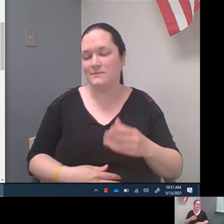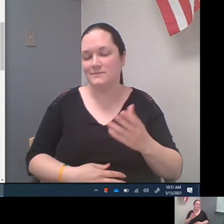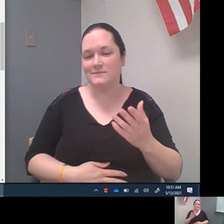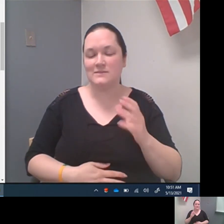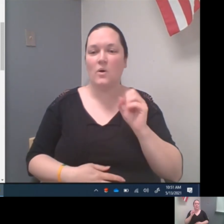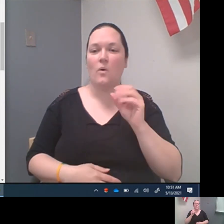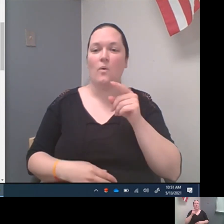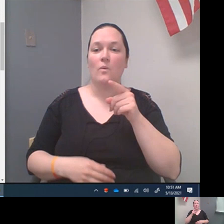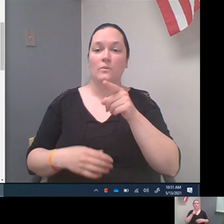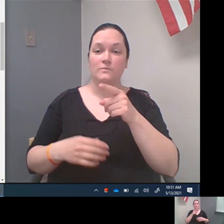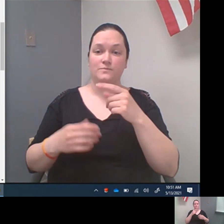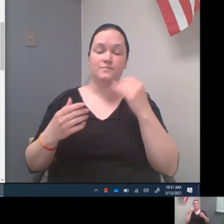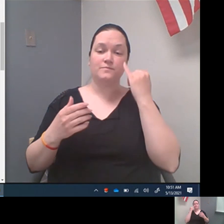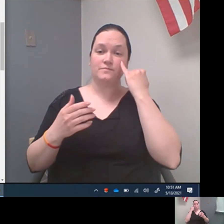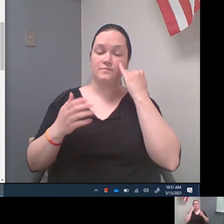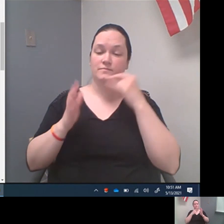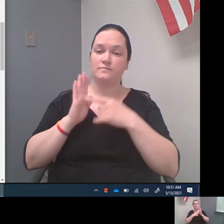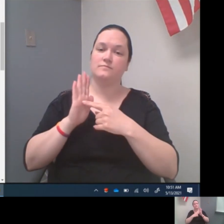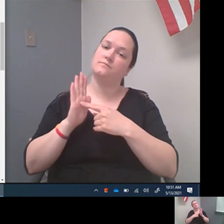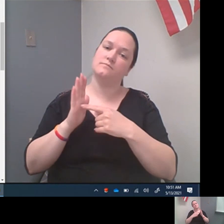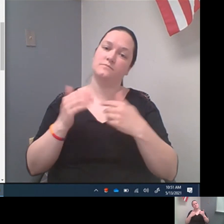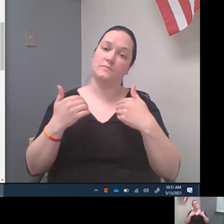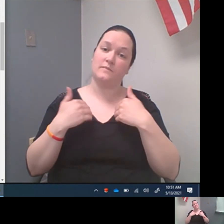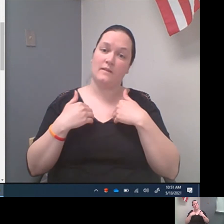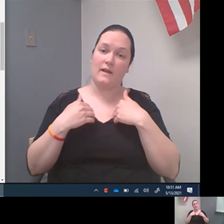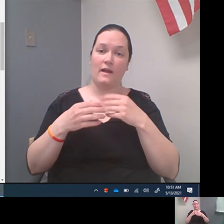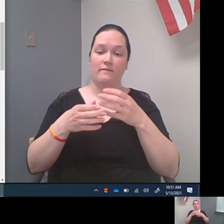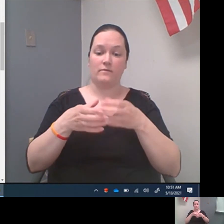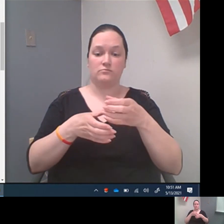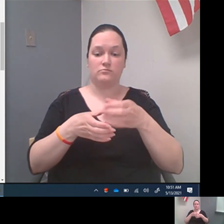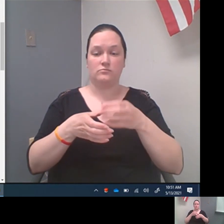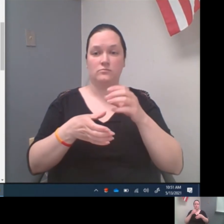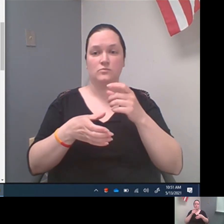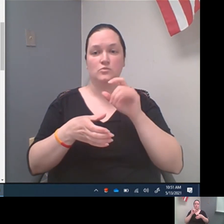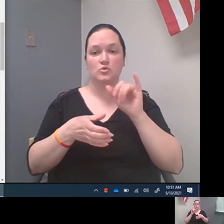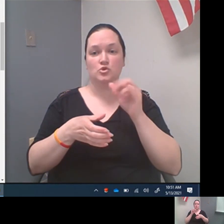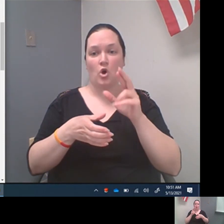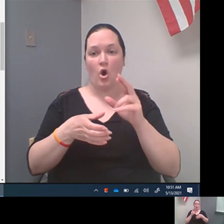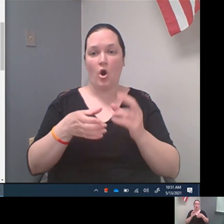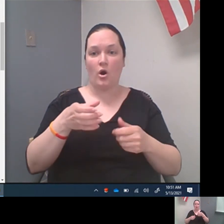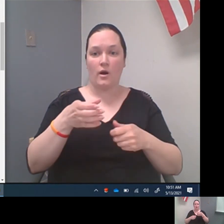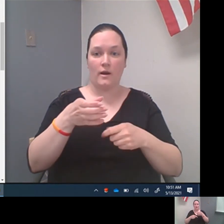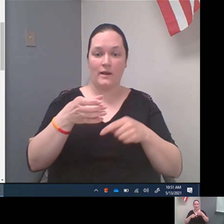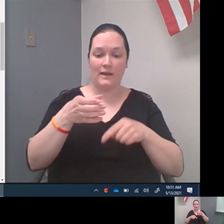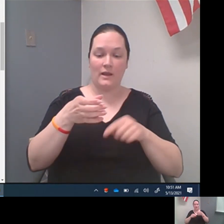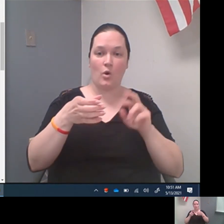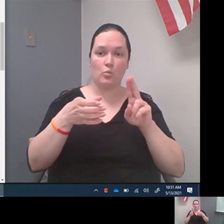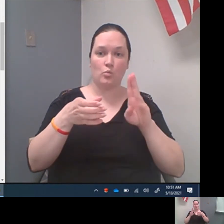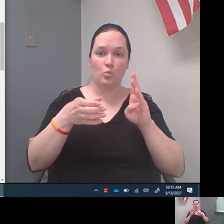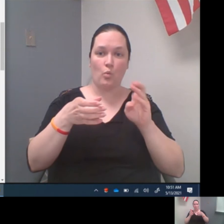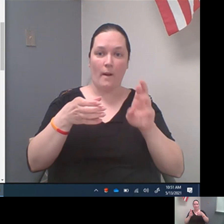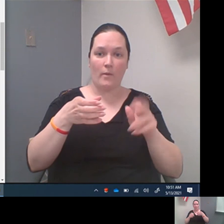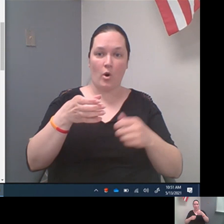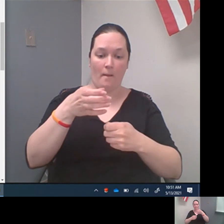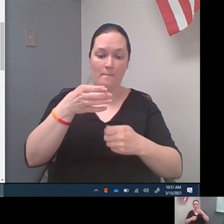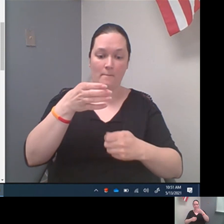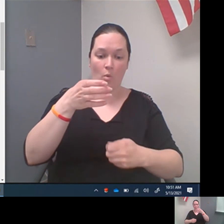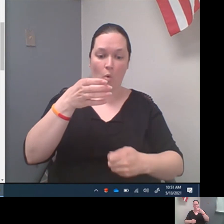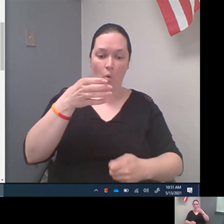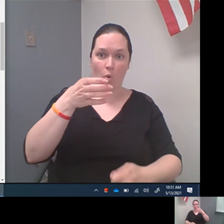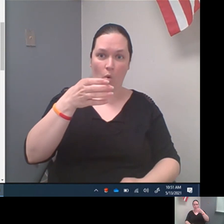moving in. So it's like you had a jar with a balloon on the inside of it with rubber on this side. And if I were to pull right here, if I were to pull